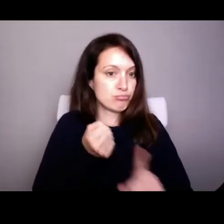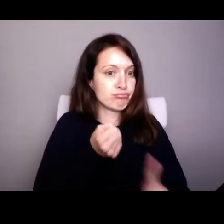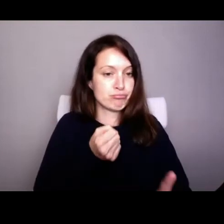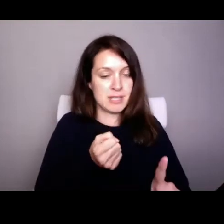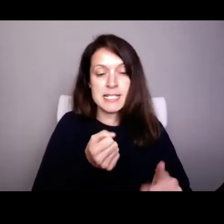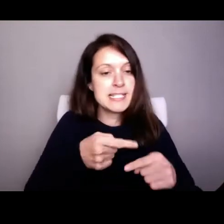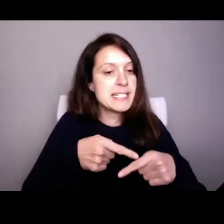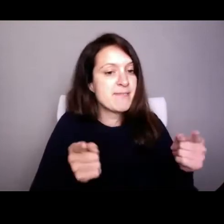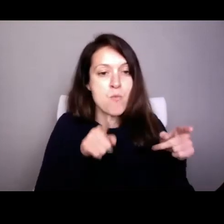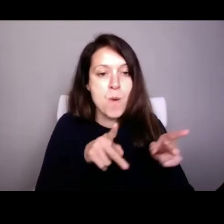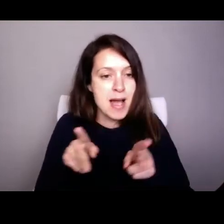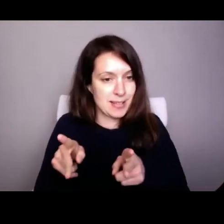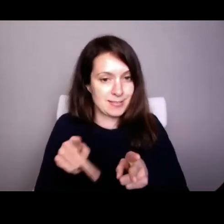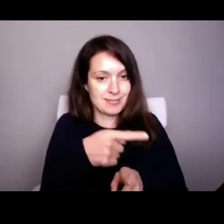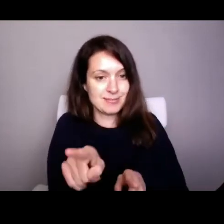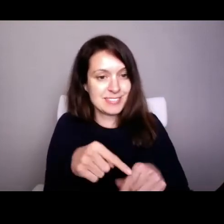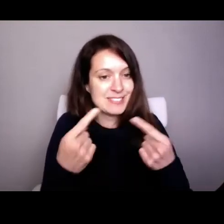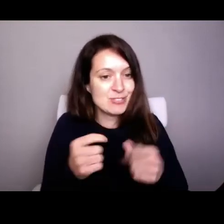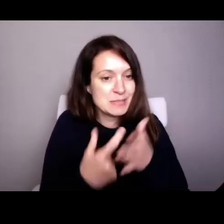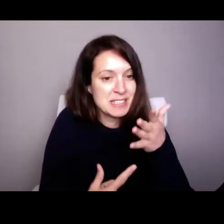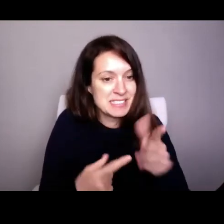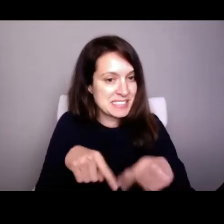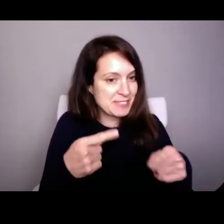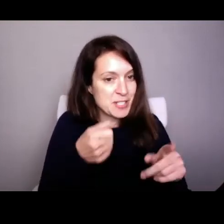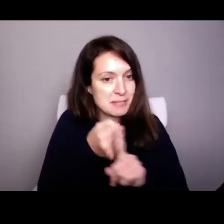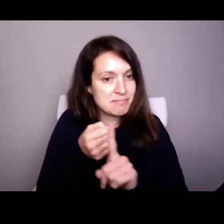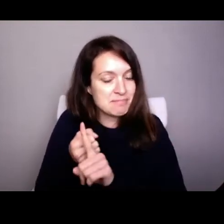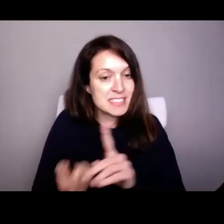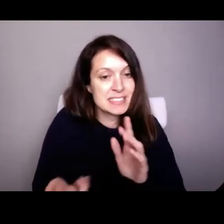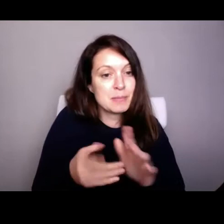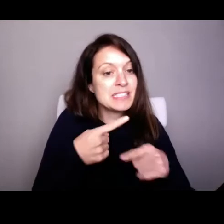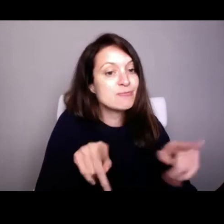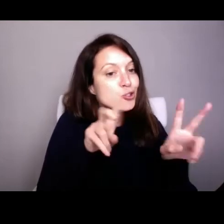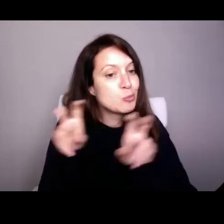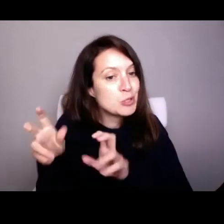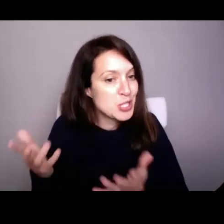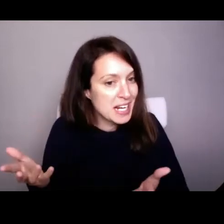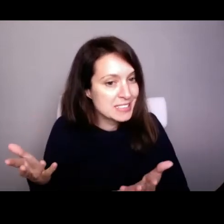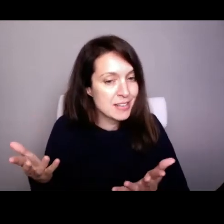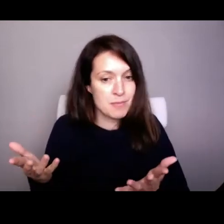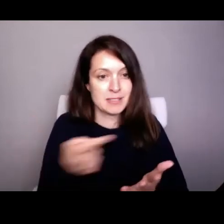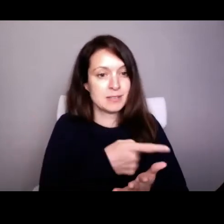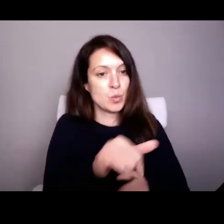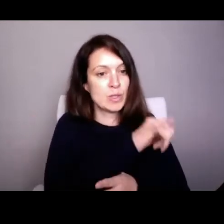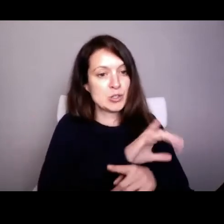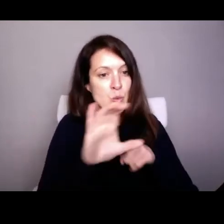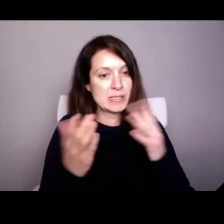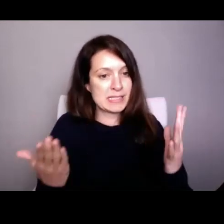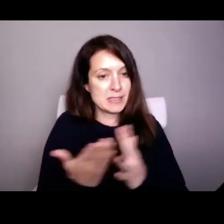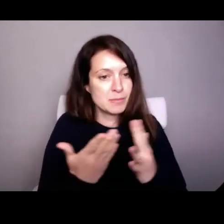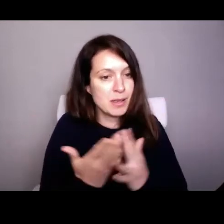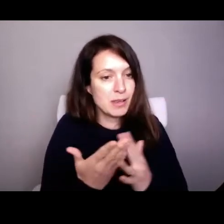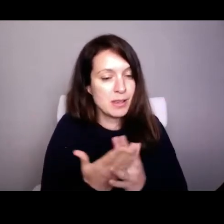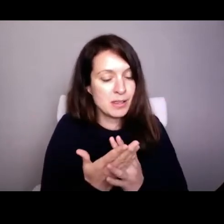different impairments, but also subjects and a kind of accessibility of courses. And actually that showed that actually having that